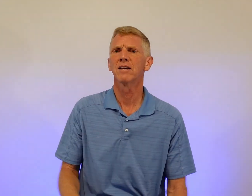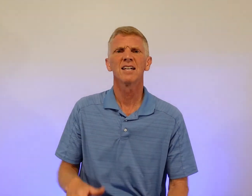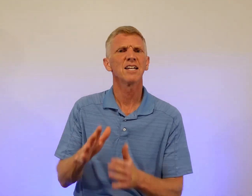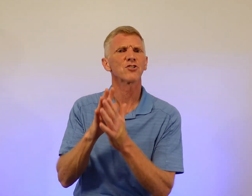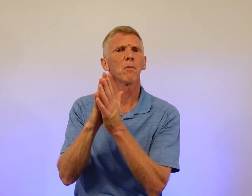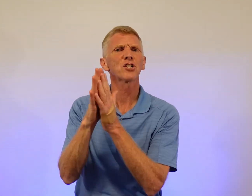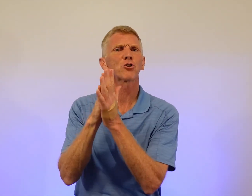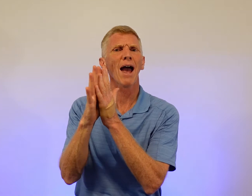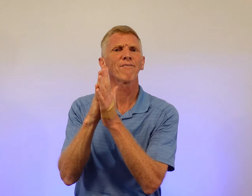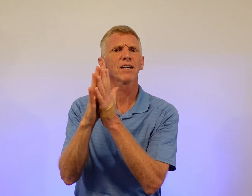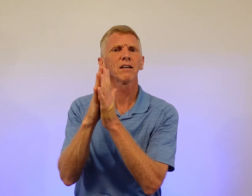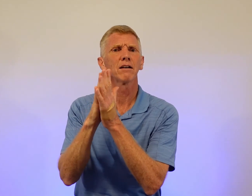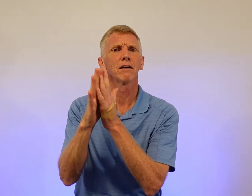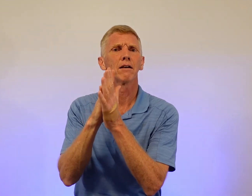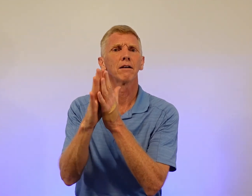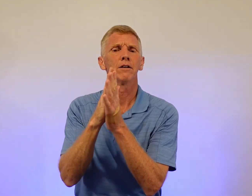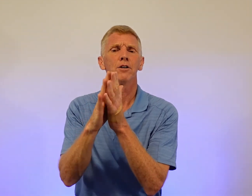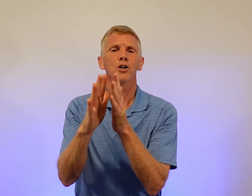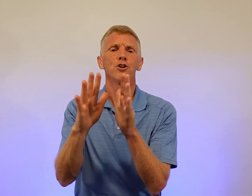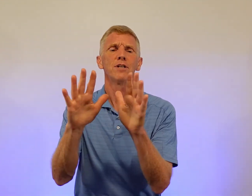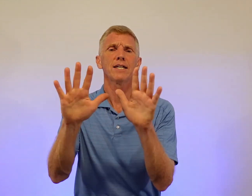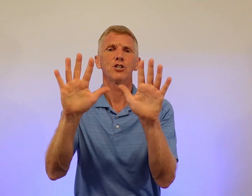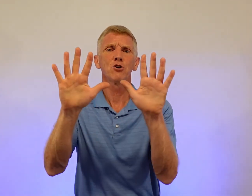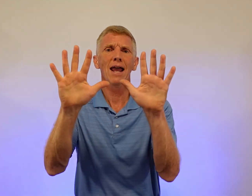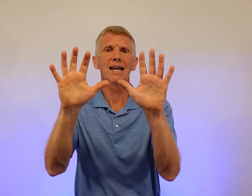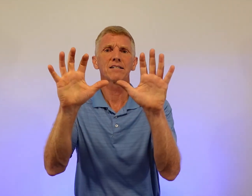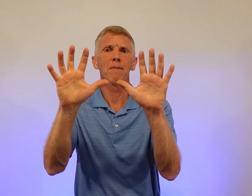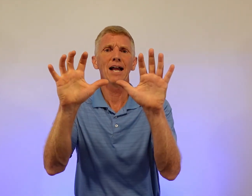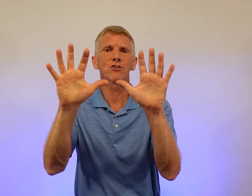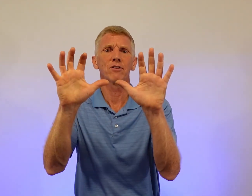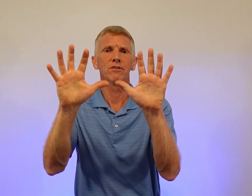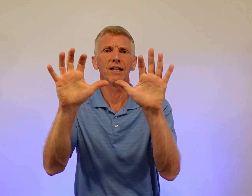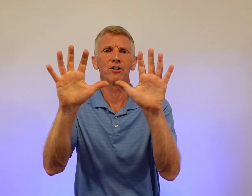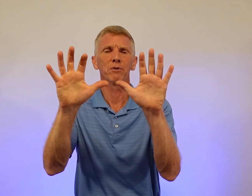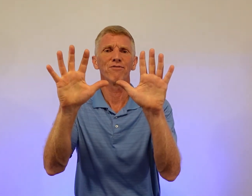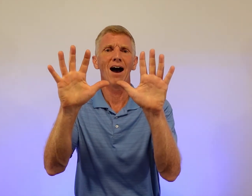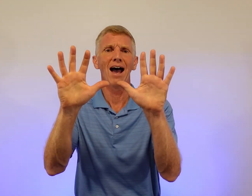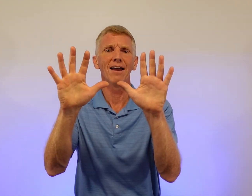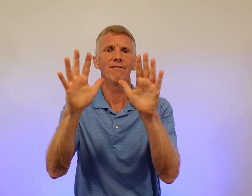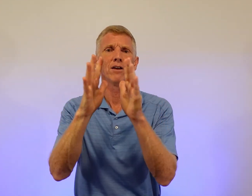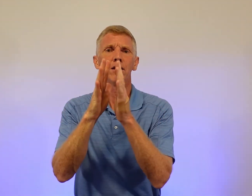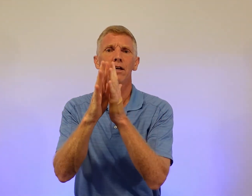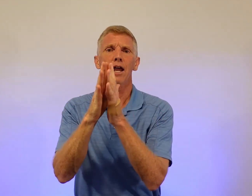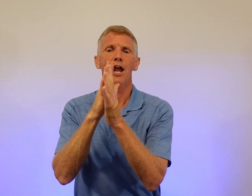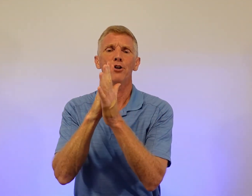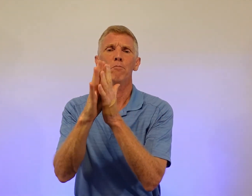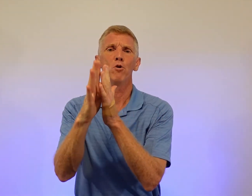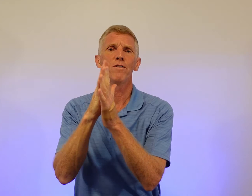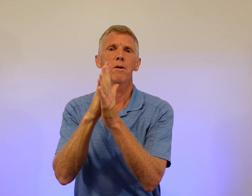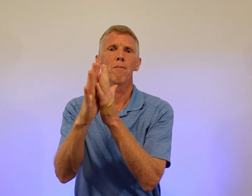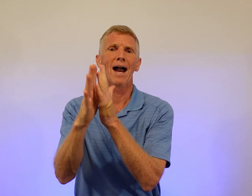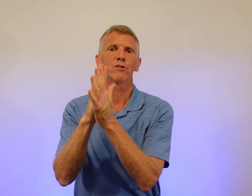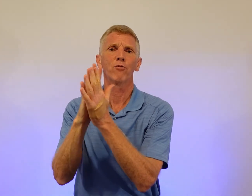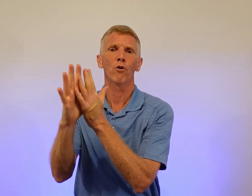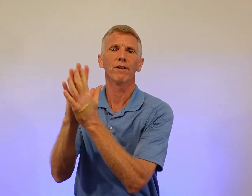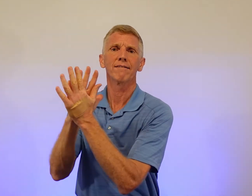Is there much traffic? You're taking two hands, imagine the letter number 5, and you're moving them back and forth like